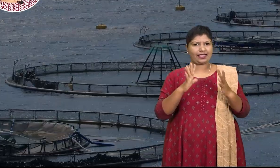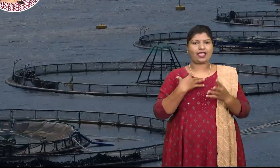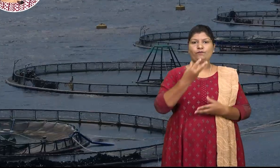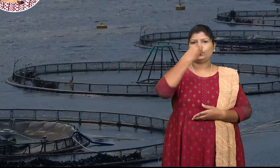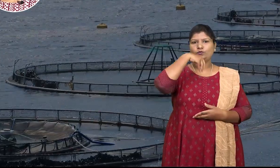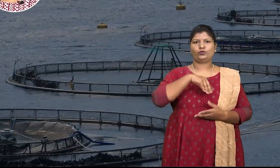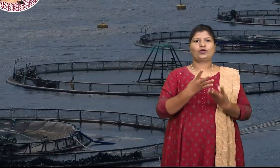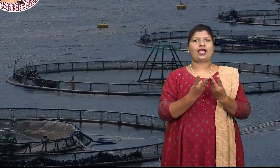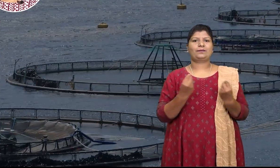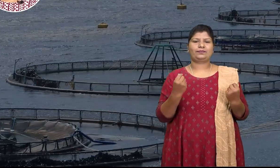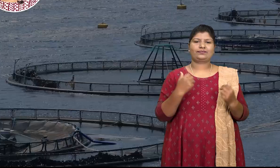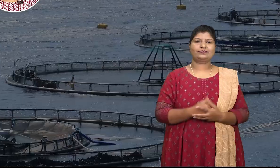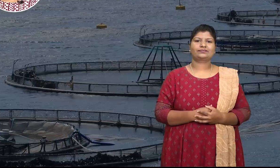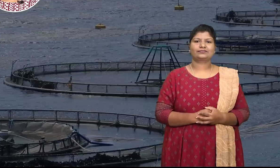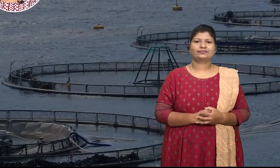digestible.